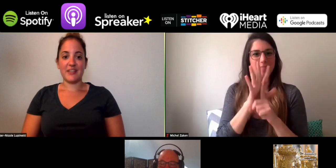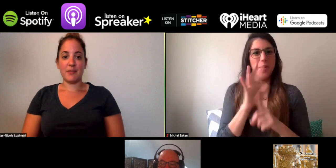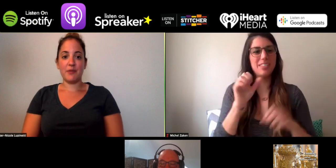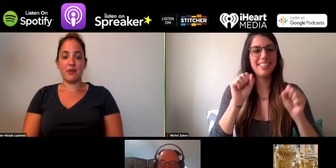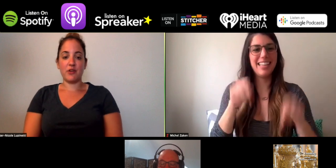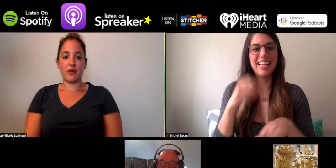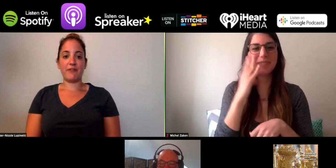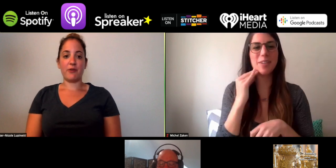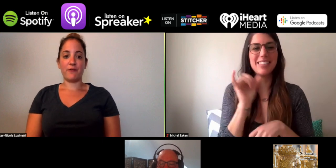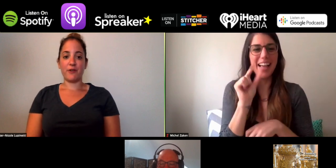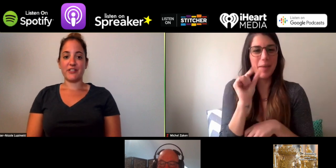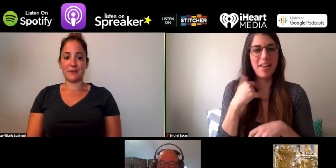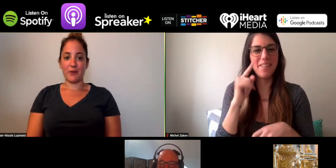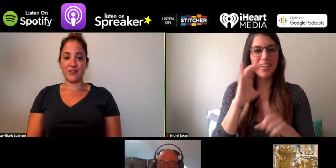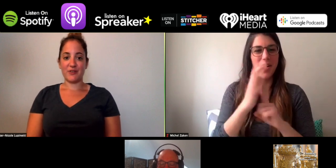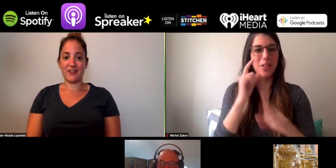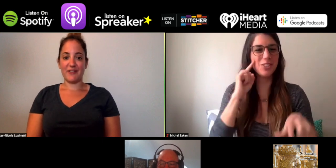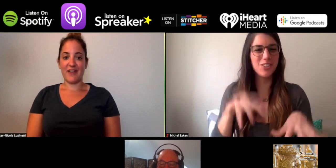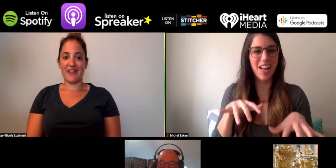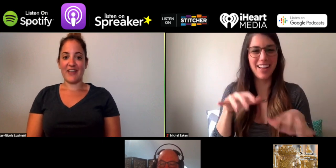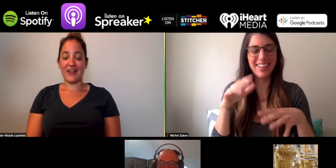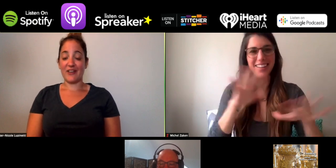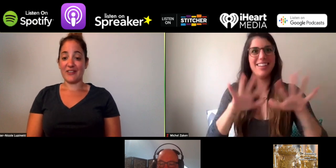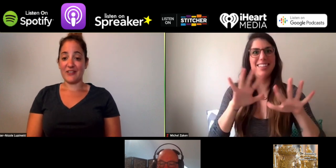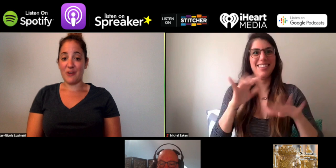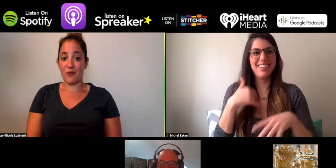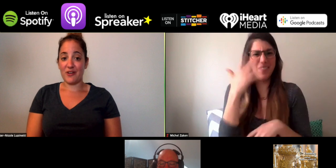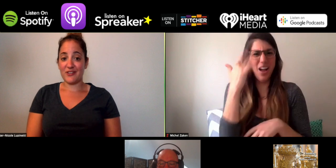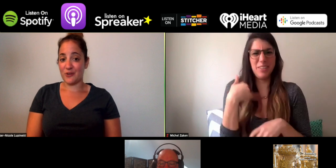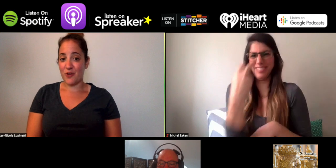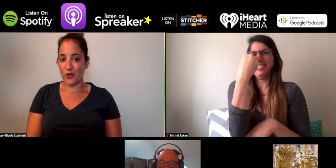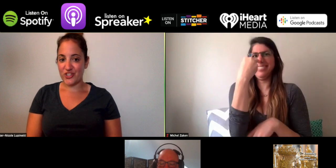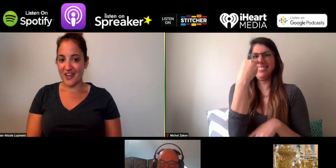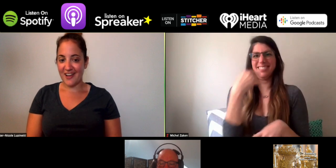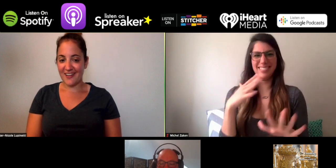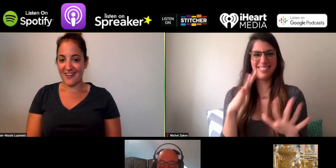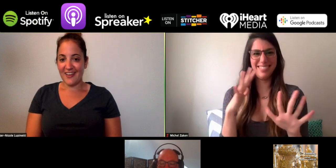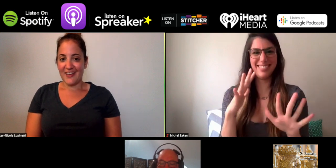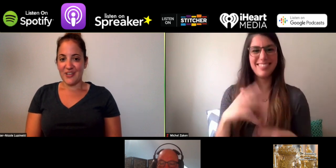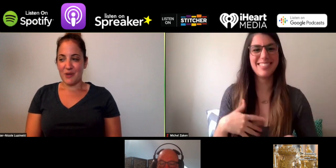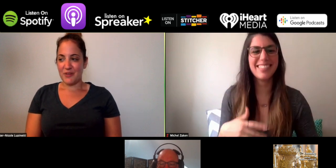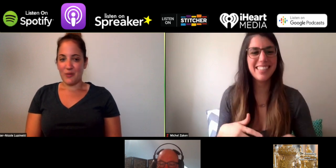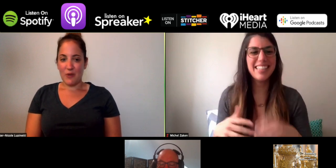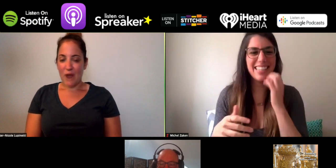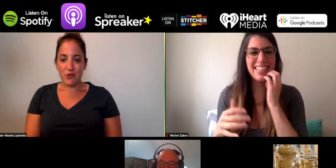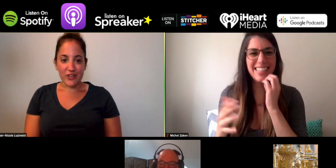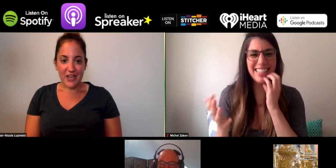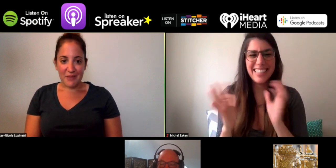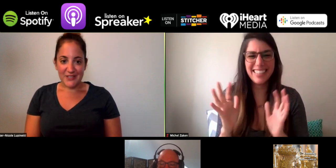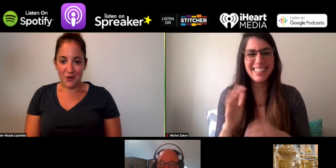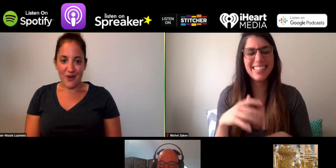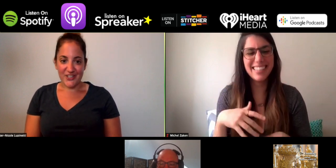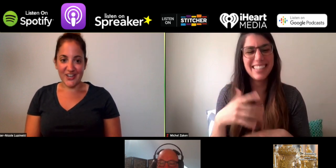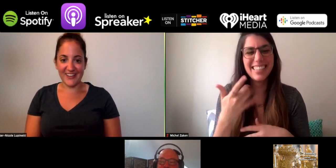Yeah. Some people, you know, if they were first exposed to it, if they've had that, you know, sort of culture shock, you might be like, why are you looking